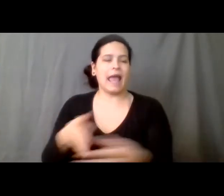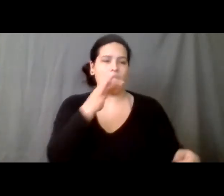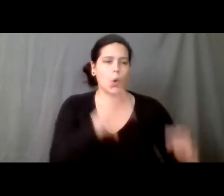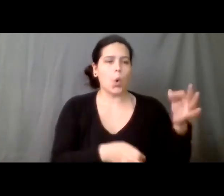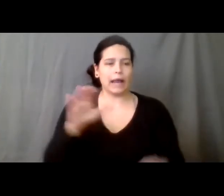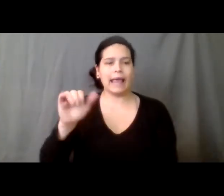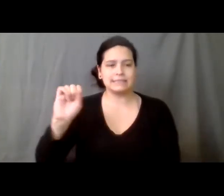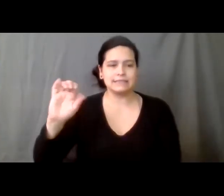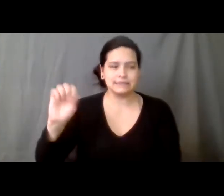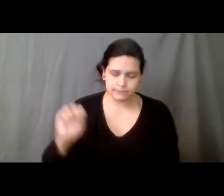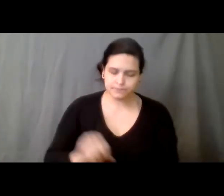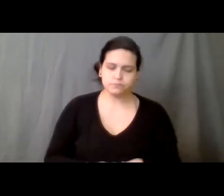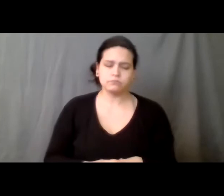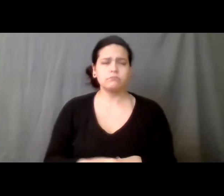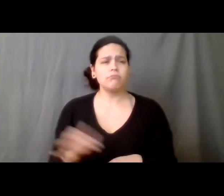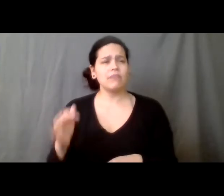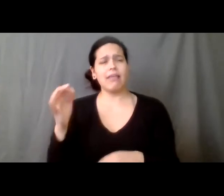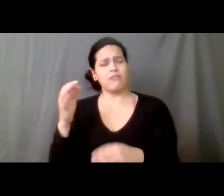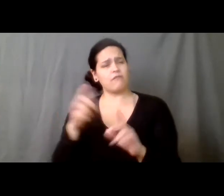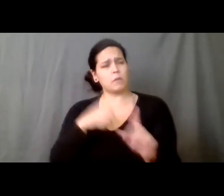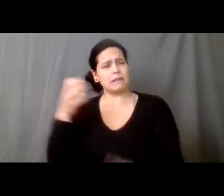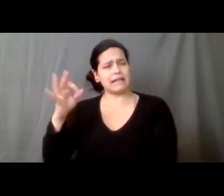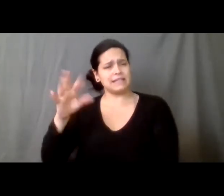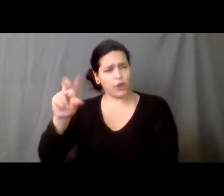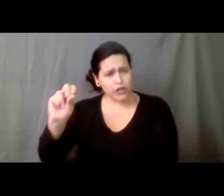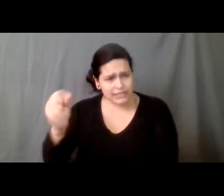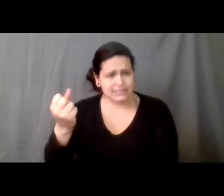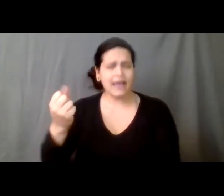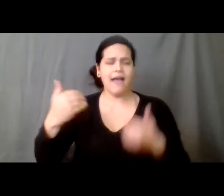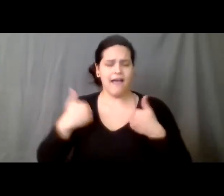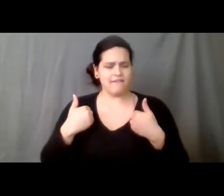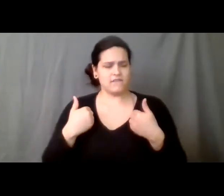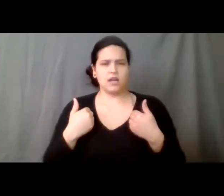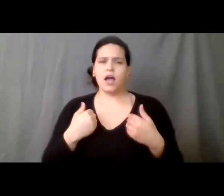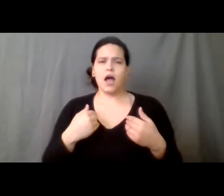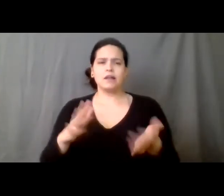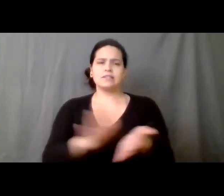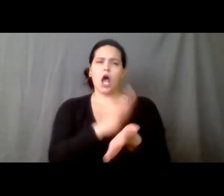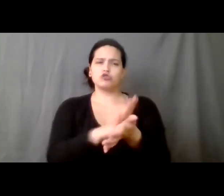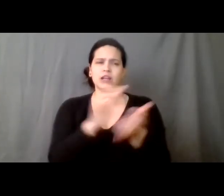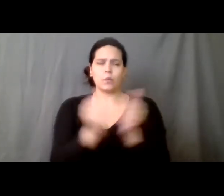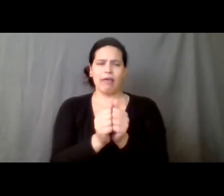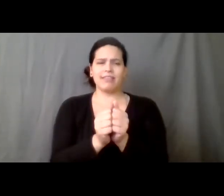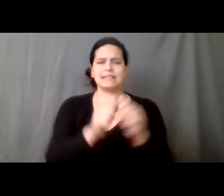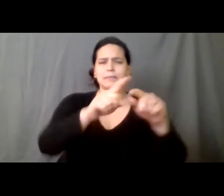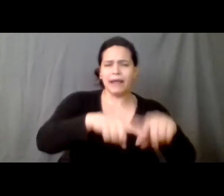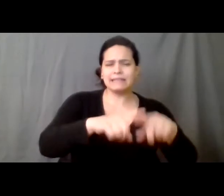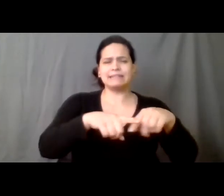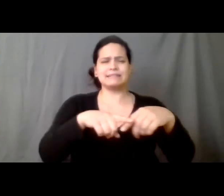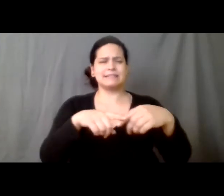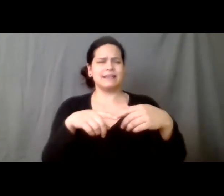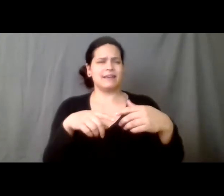1830s, there's this doctrine of dependent domestic sovereignty that they talk about tribes being having